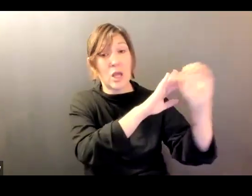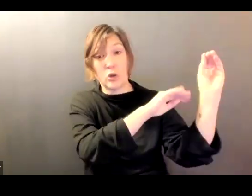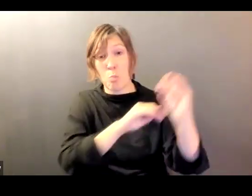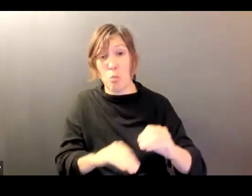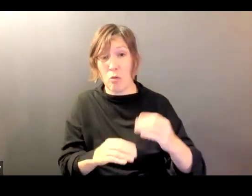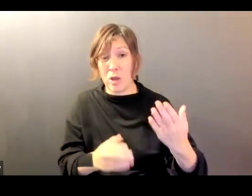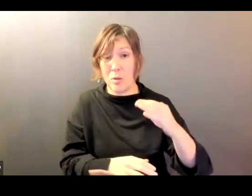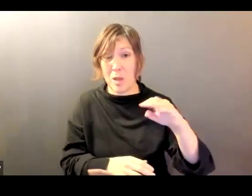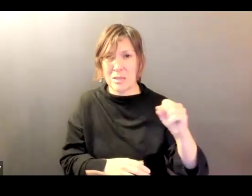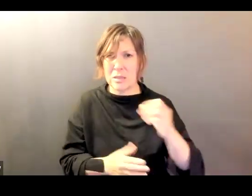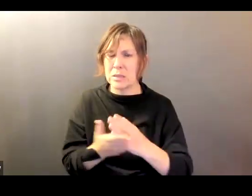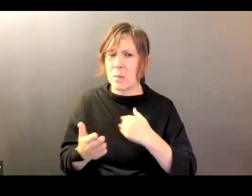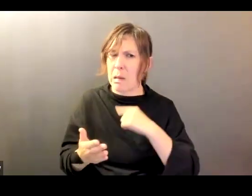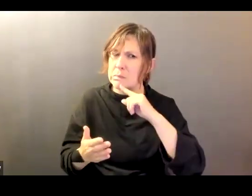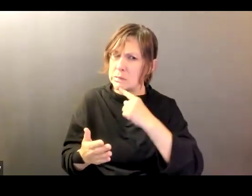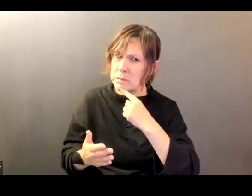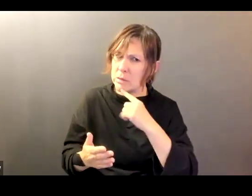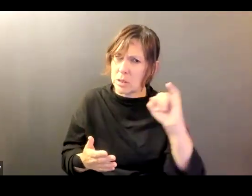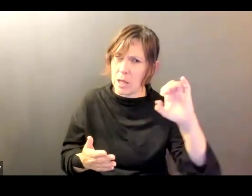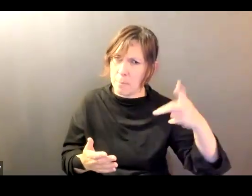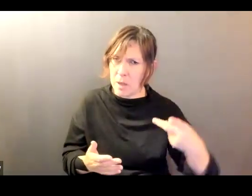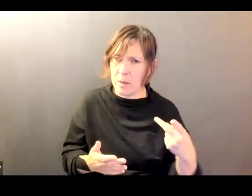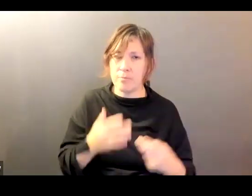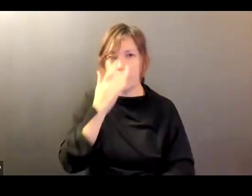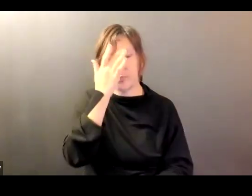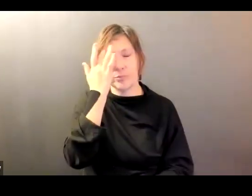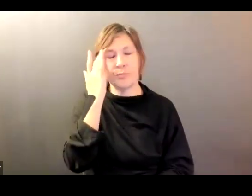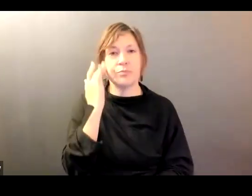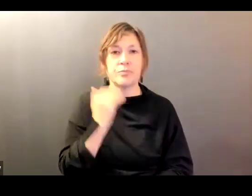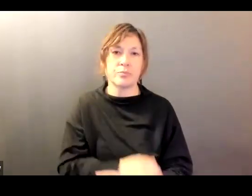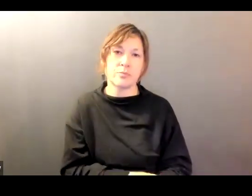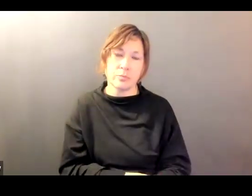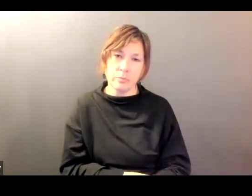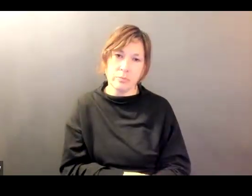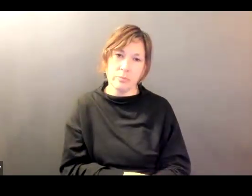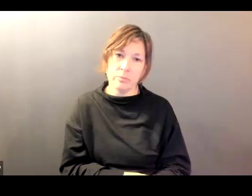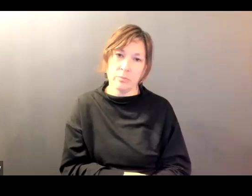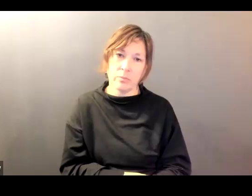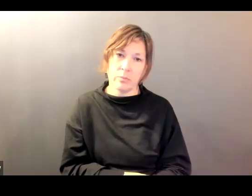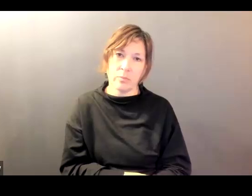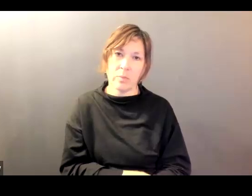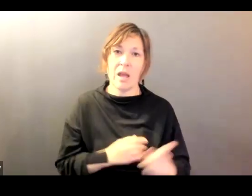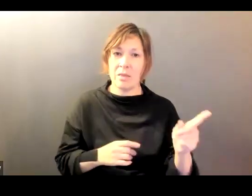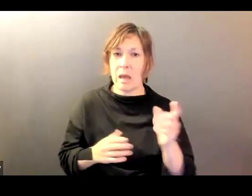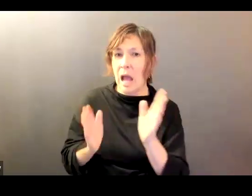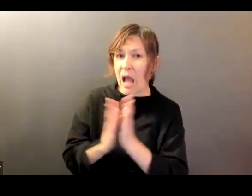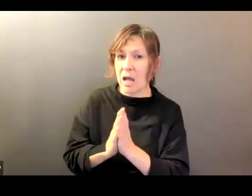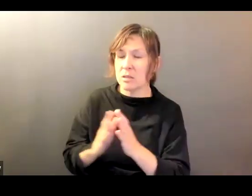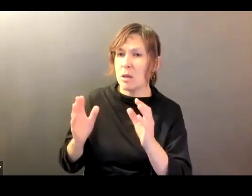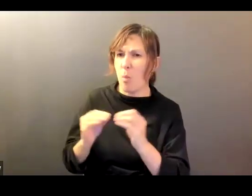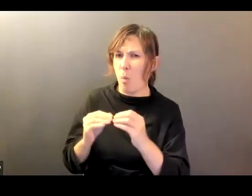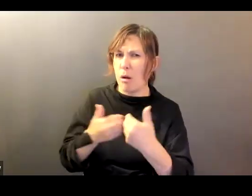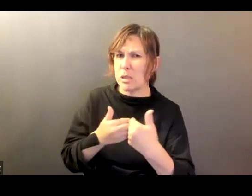pretty heavy IEPs, and particularly heavy in the sense of calling for a more restrictive environment than what we